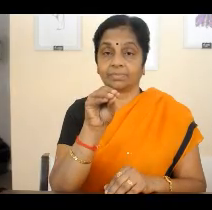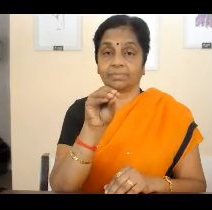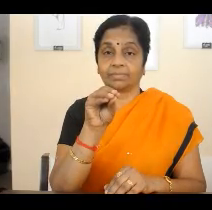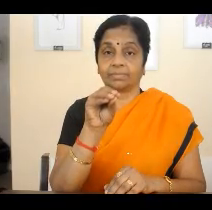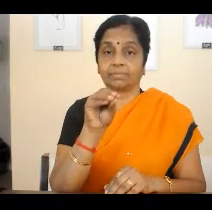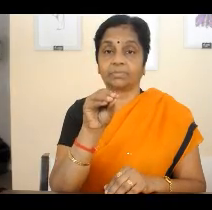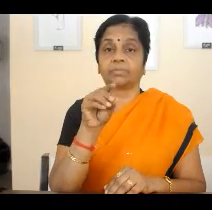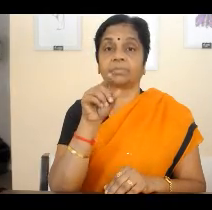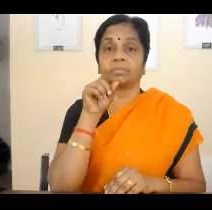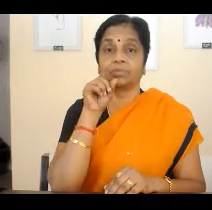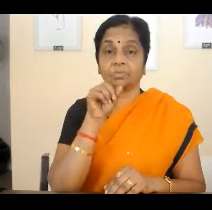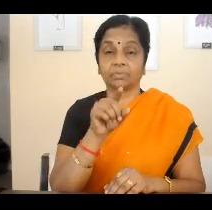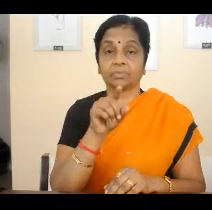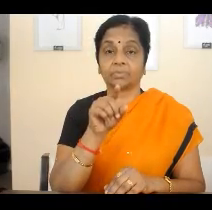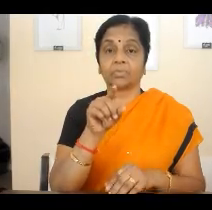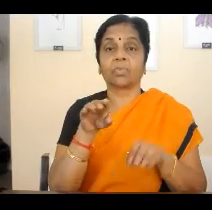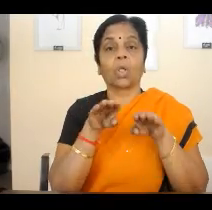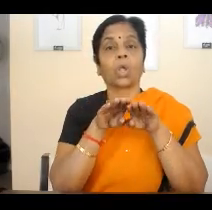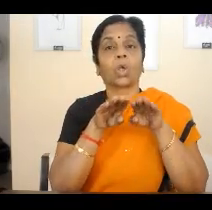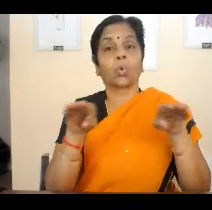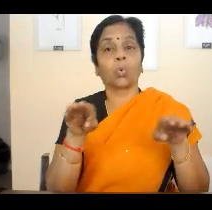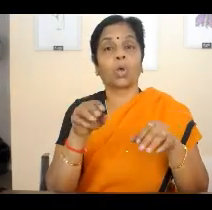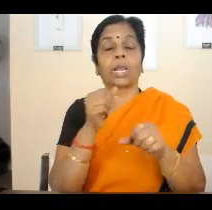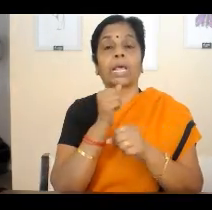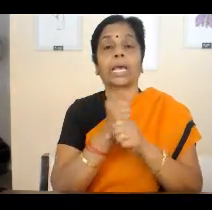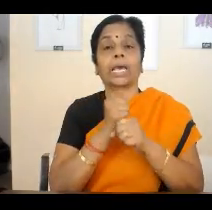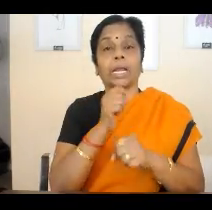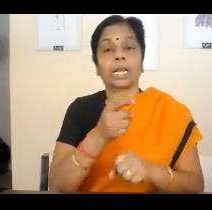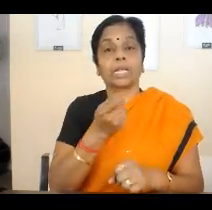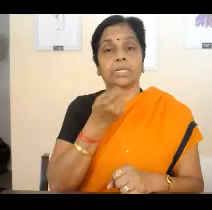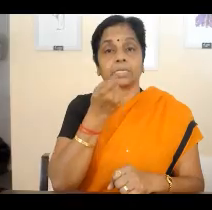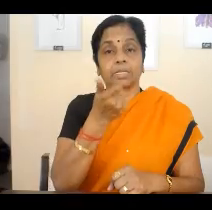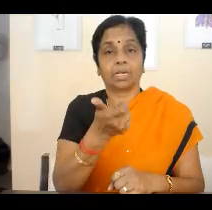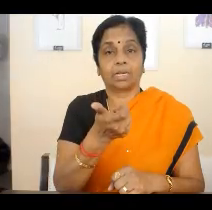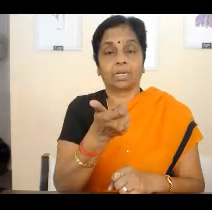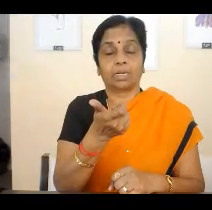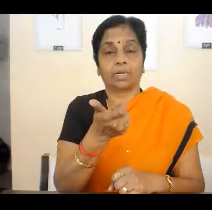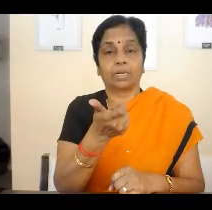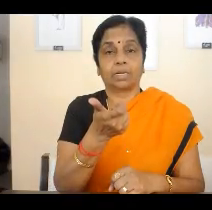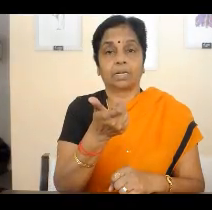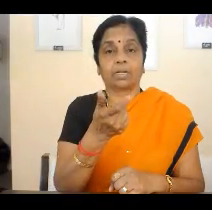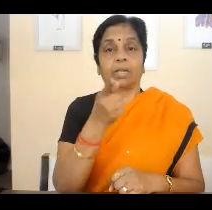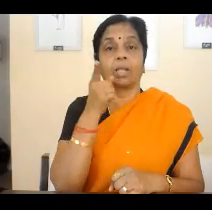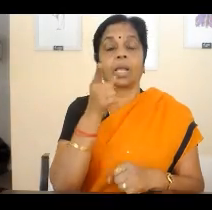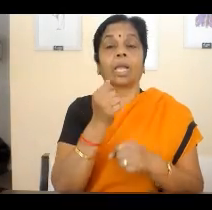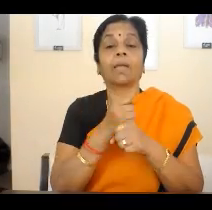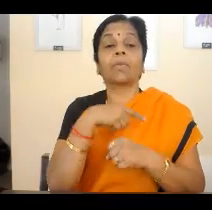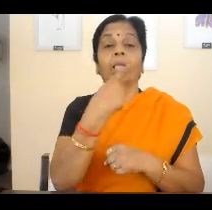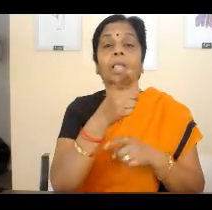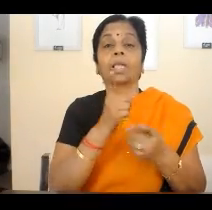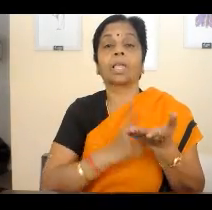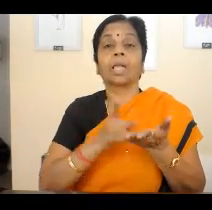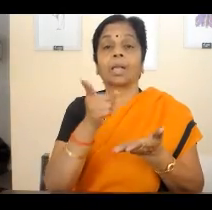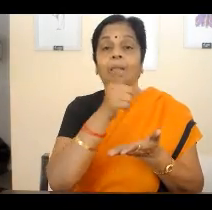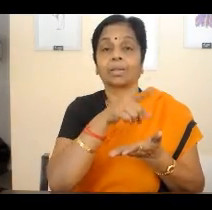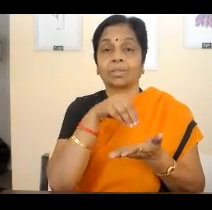should be paid equal grade and salary as given to other teachers of the